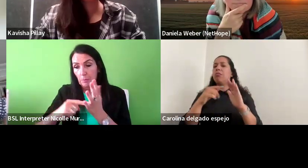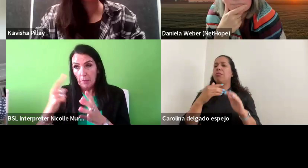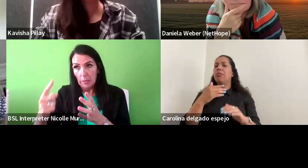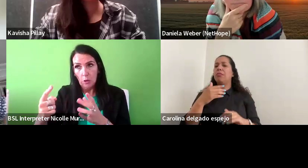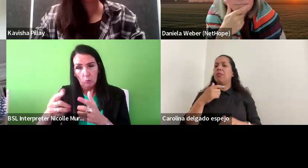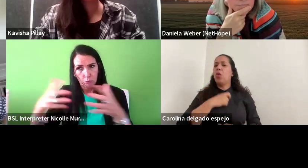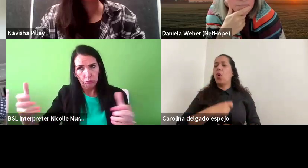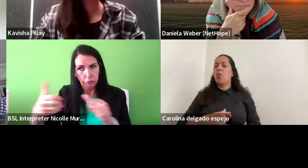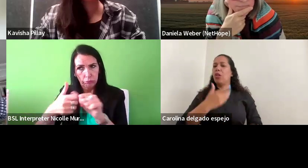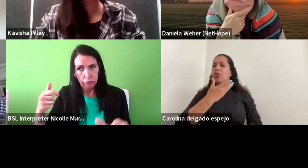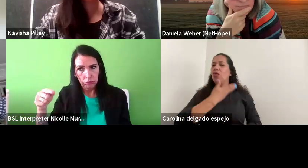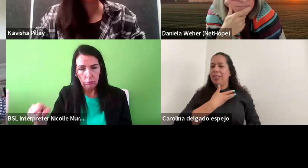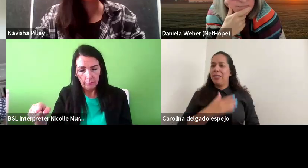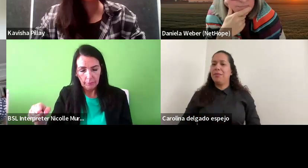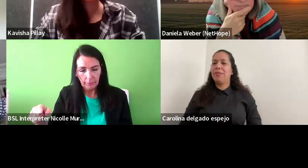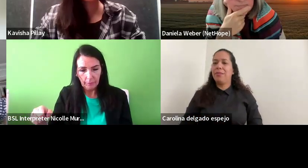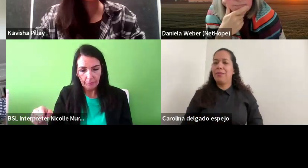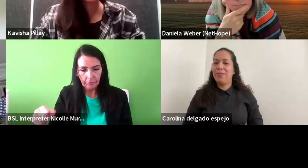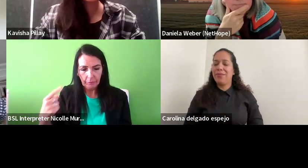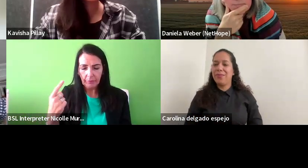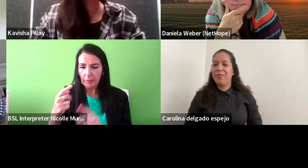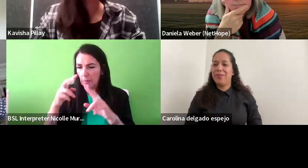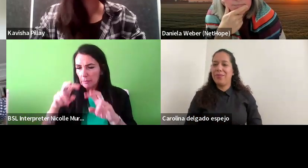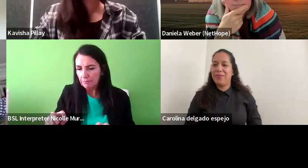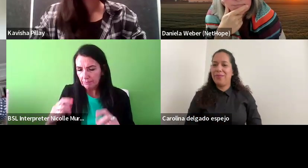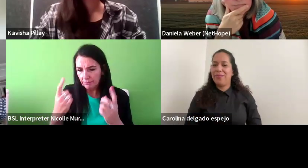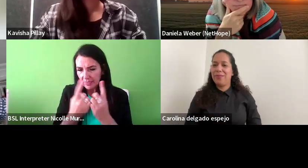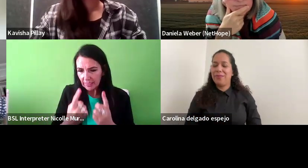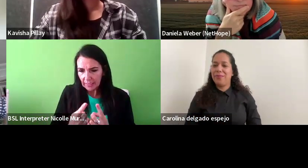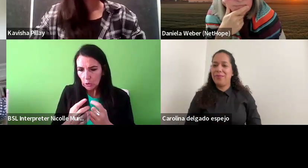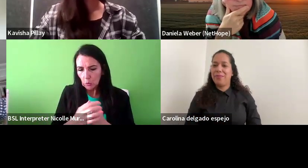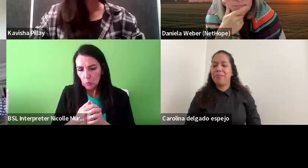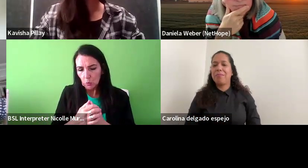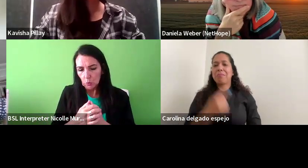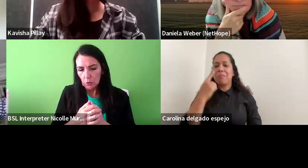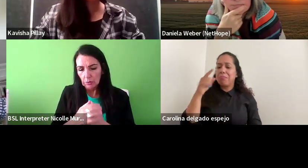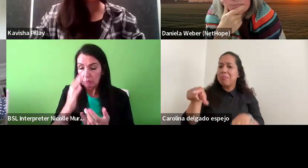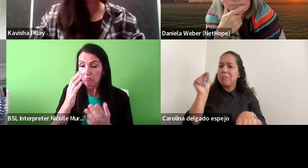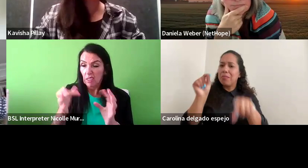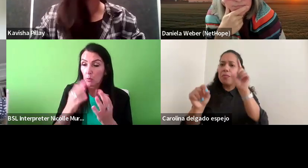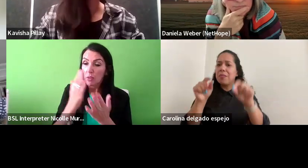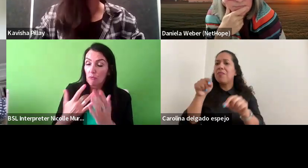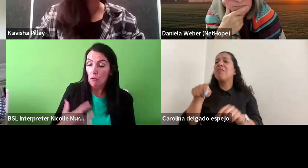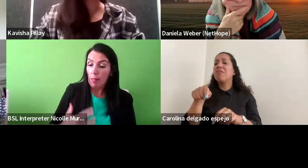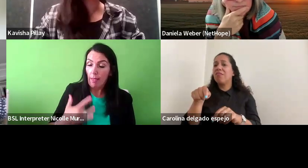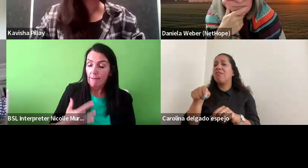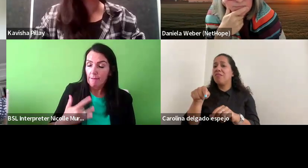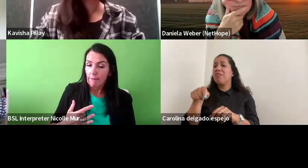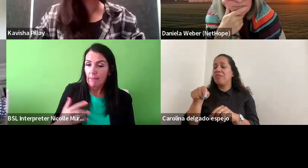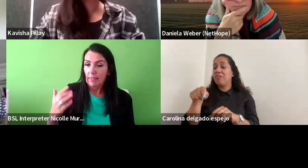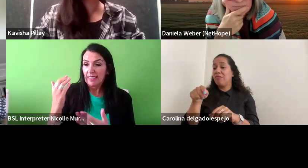disposal. But precisely the issue they were looking at, based on real life situations, was in relation to the safety